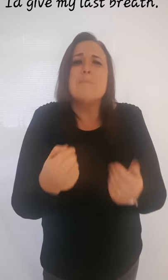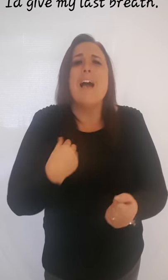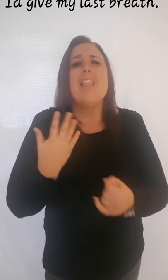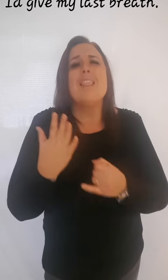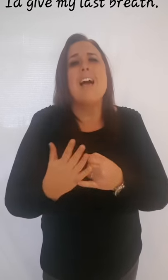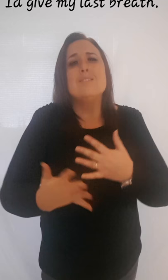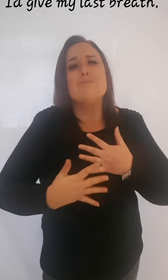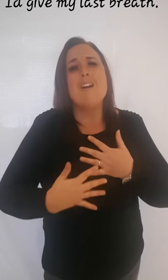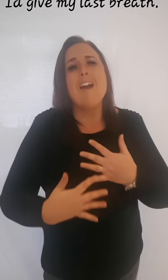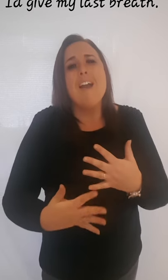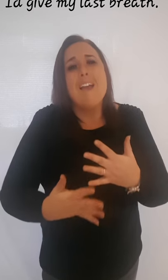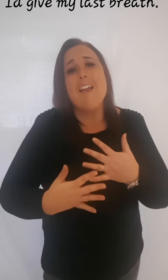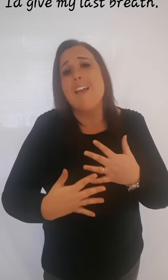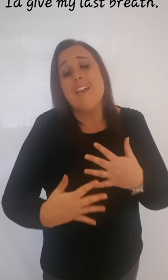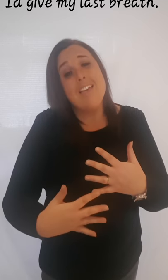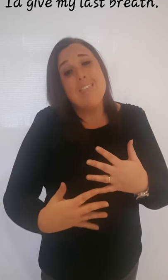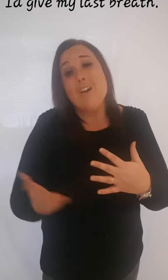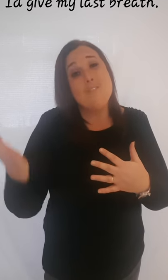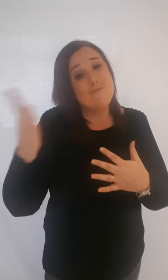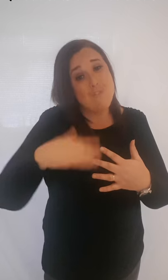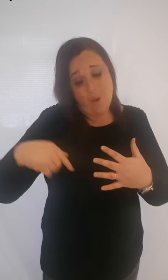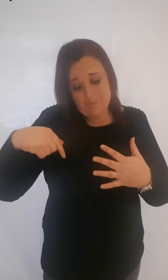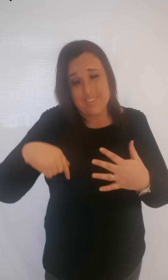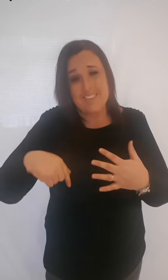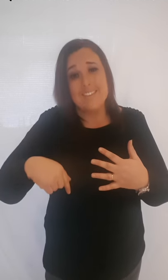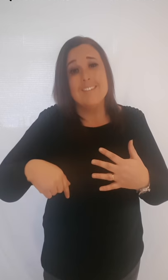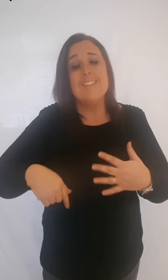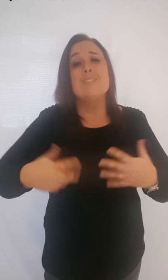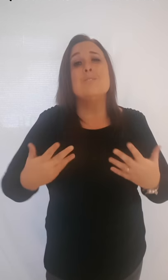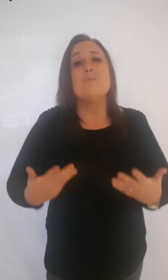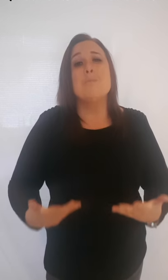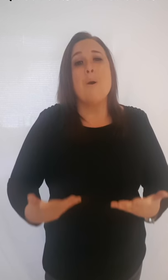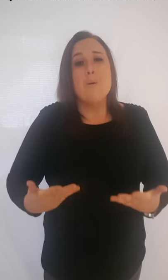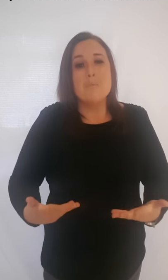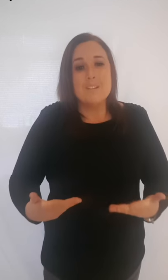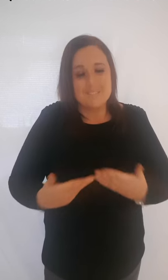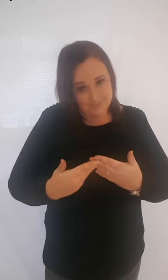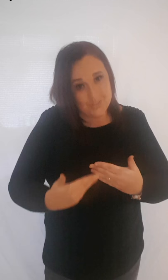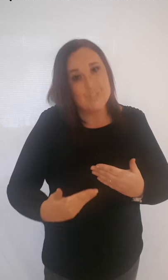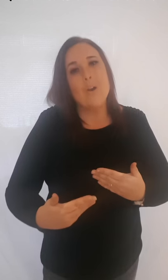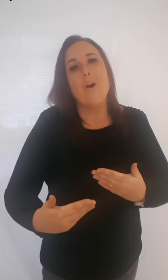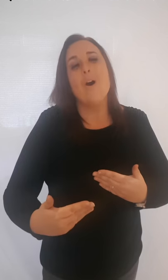my last breath, from this moment on.